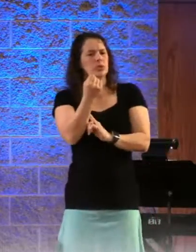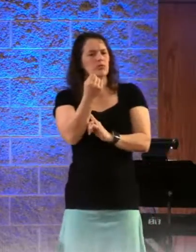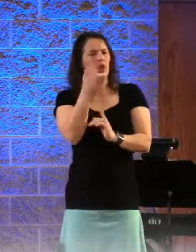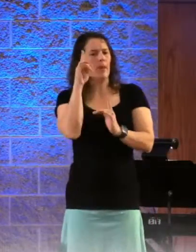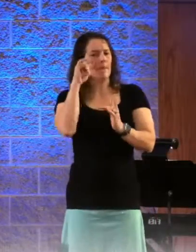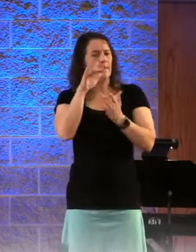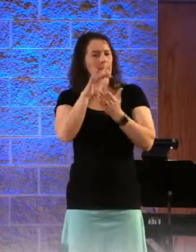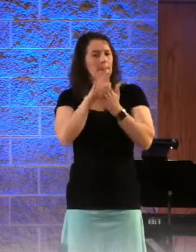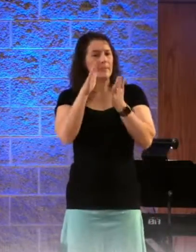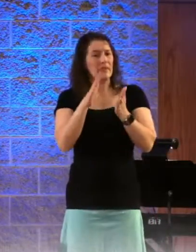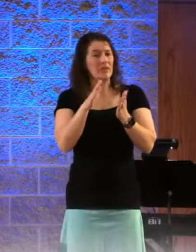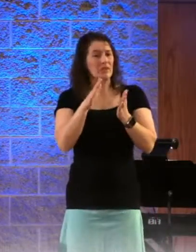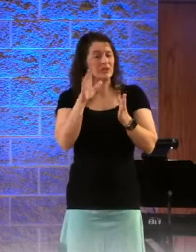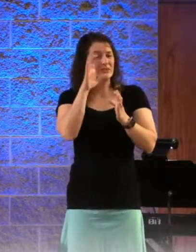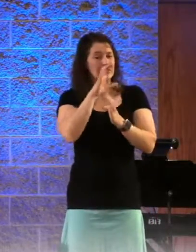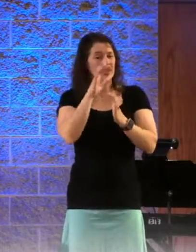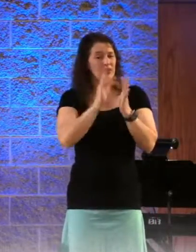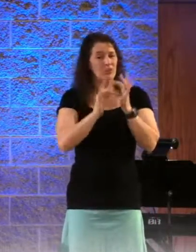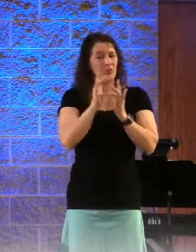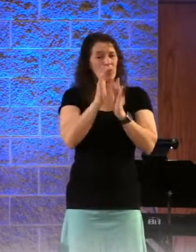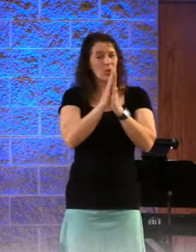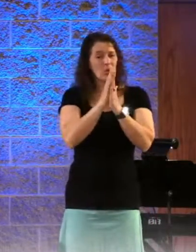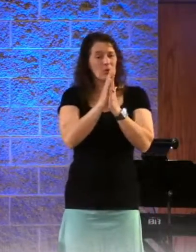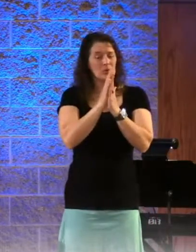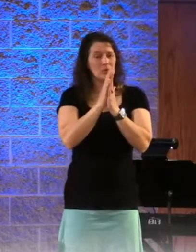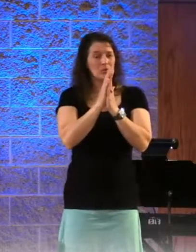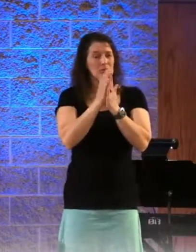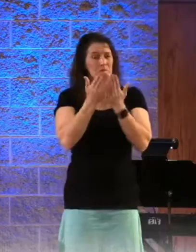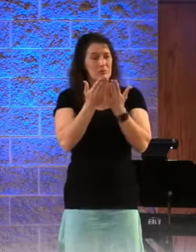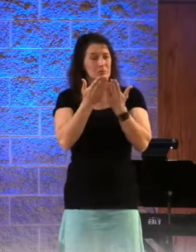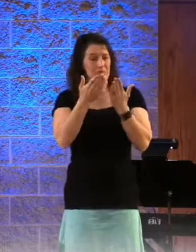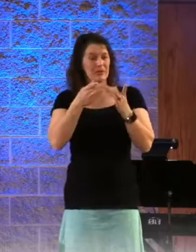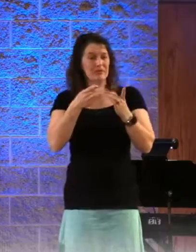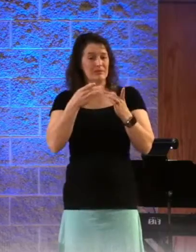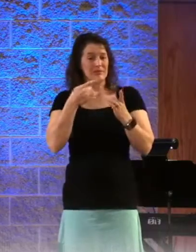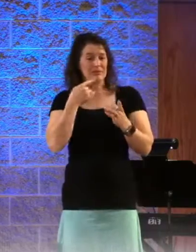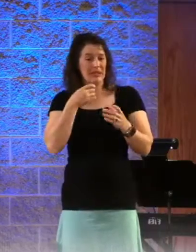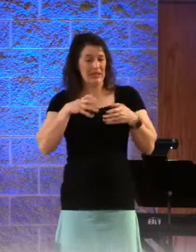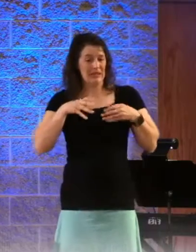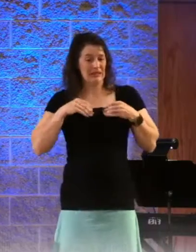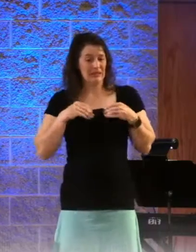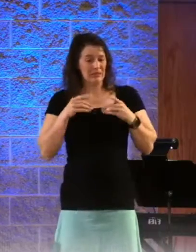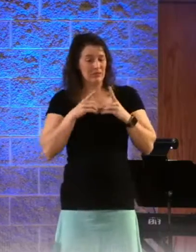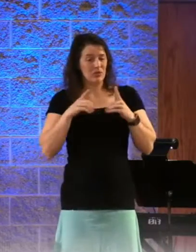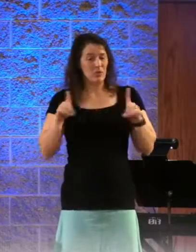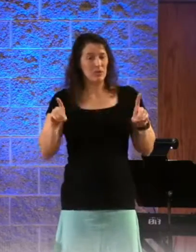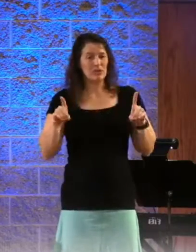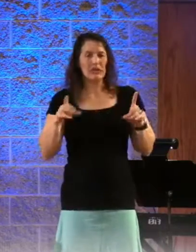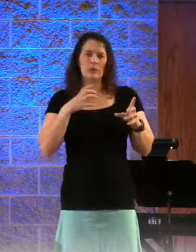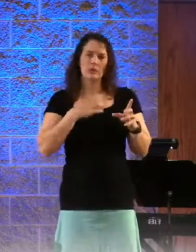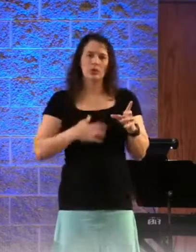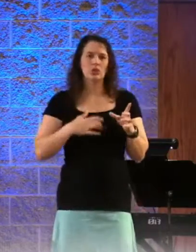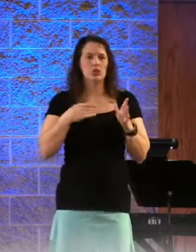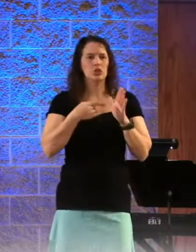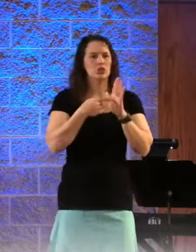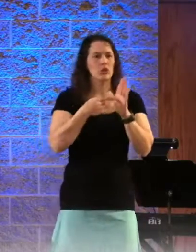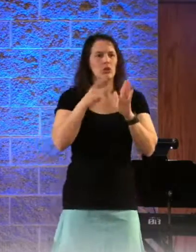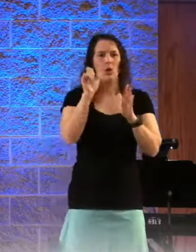say about that? I wish I could explain all this in greater detail and show you all the scriptures and give all the background too, but there are